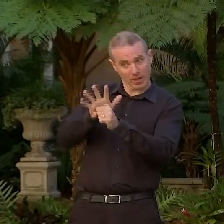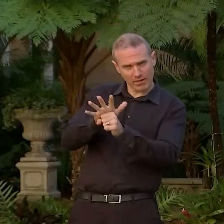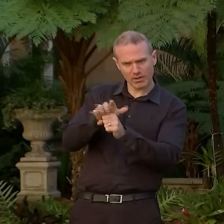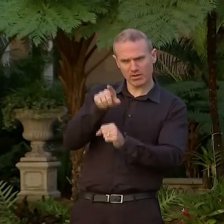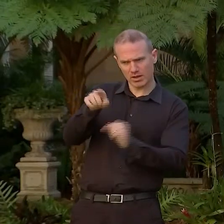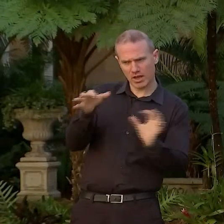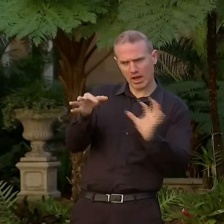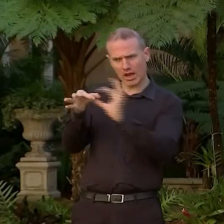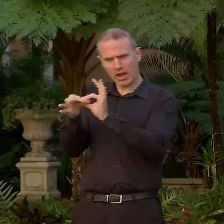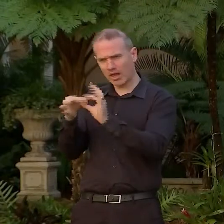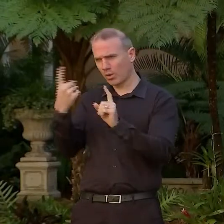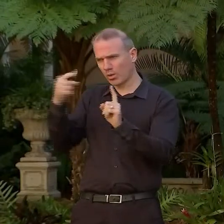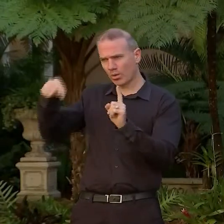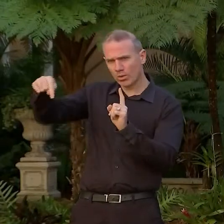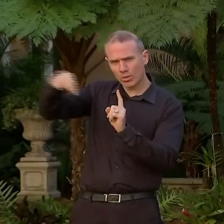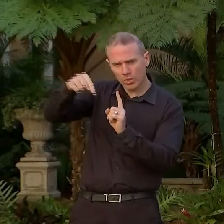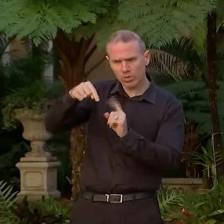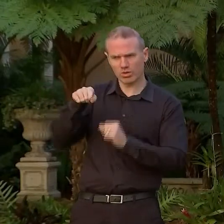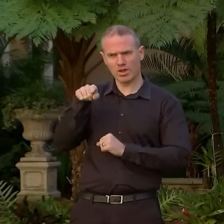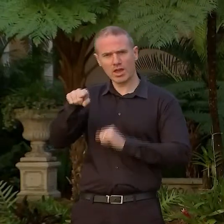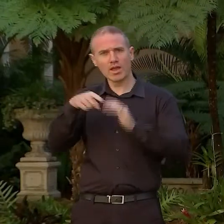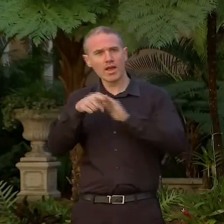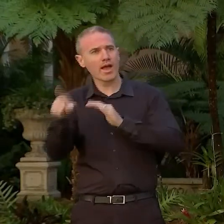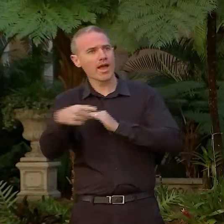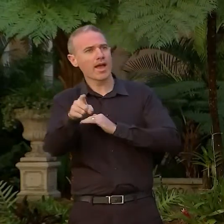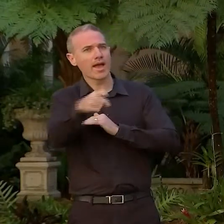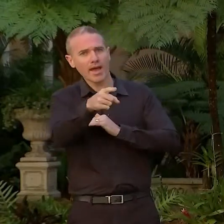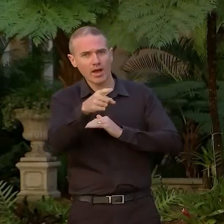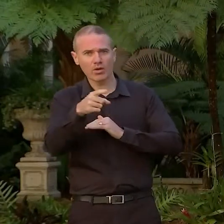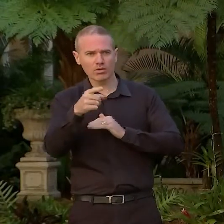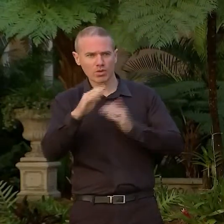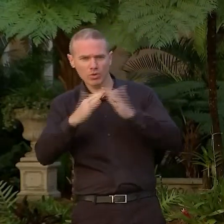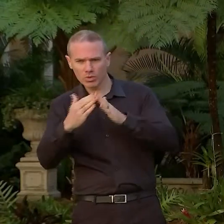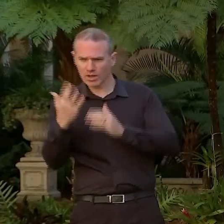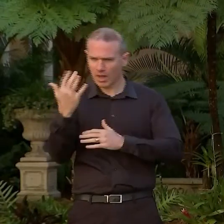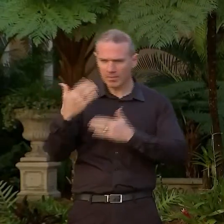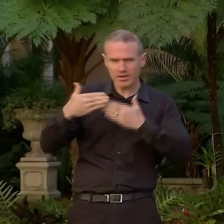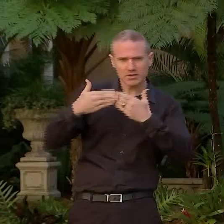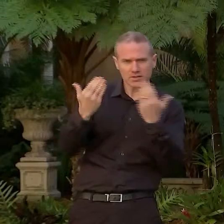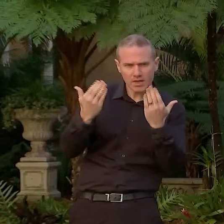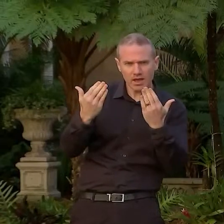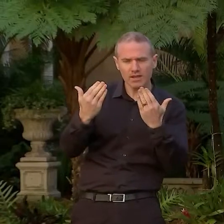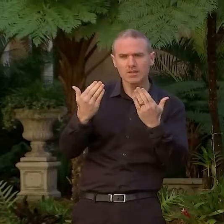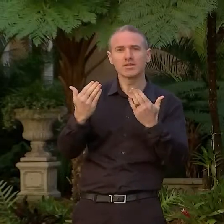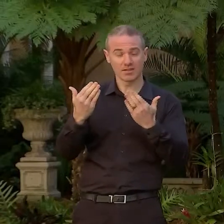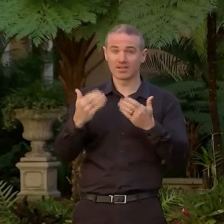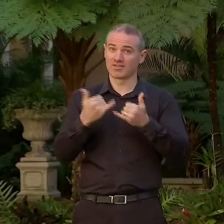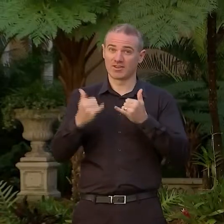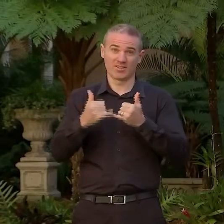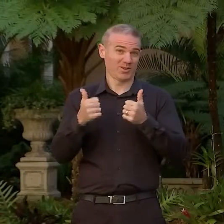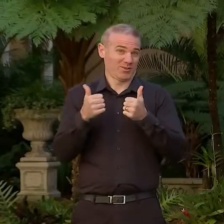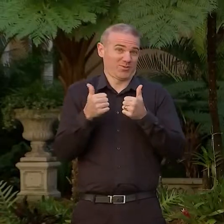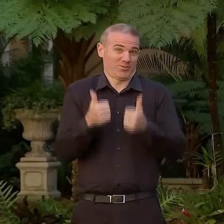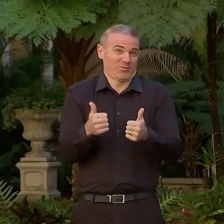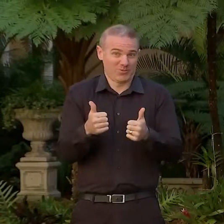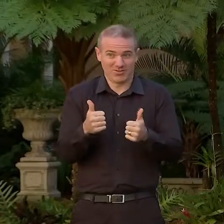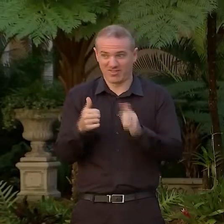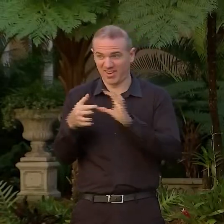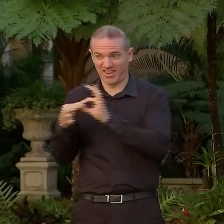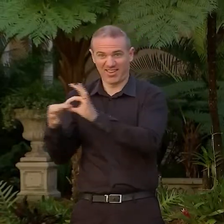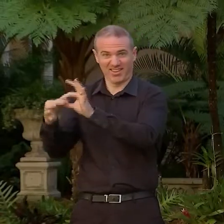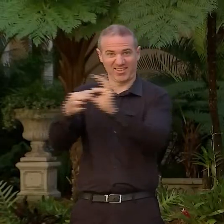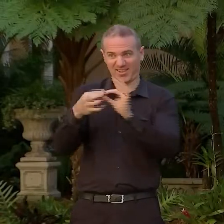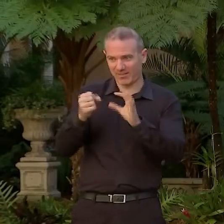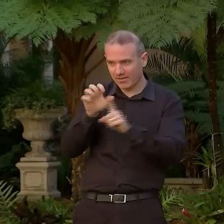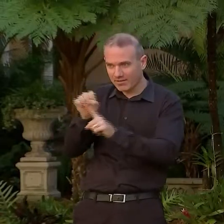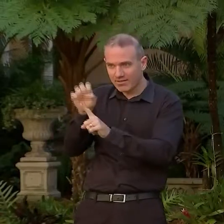infectious days in the community and testing levels, this is a very, very encouraging set of results for the